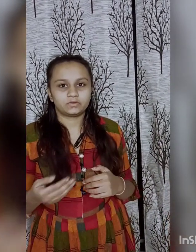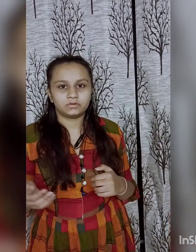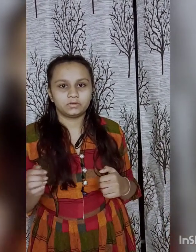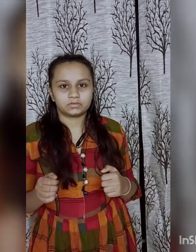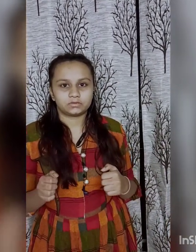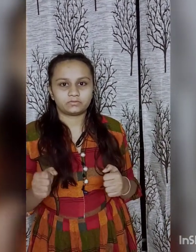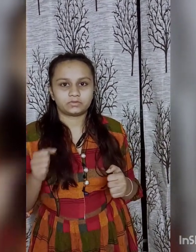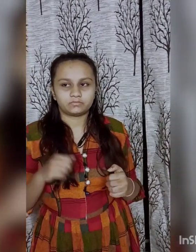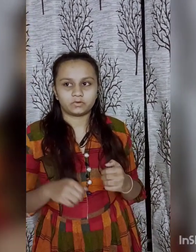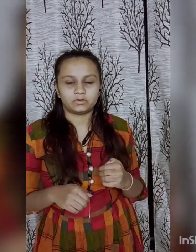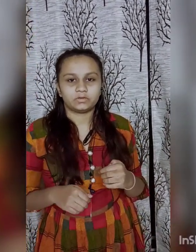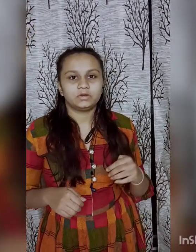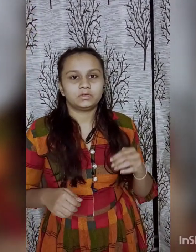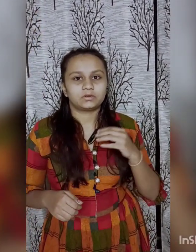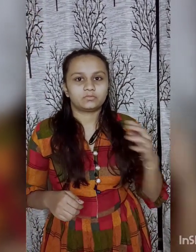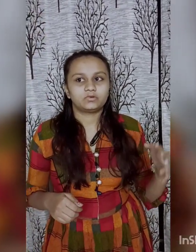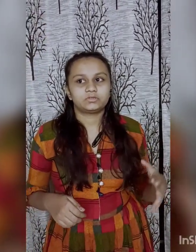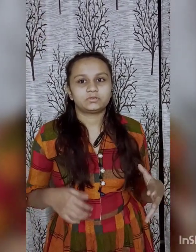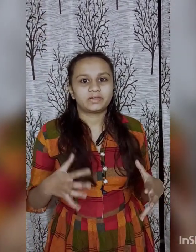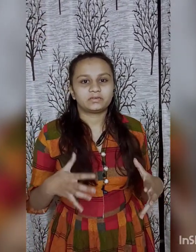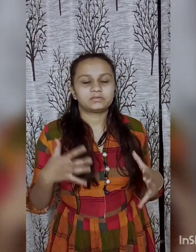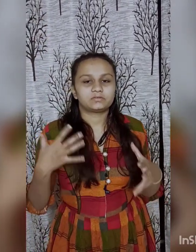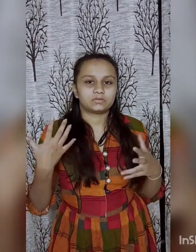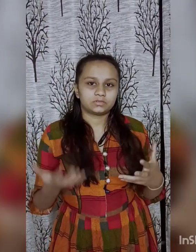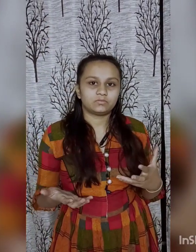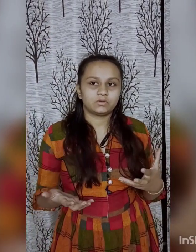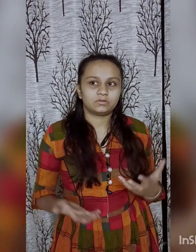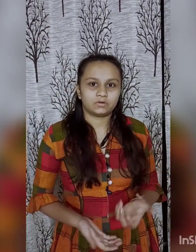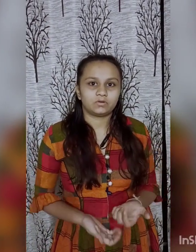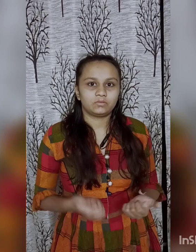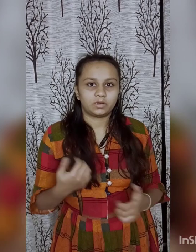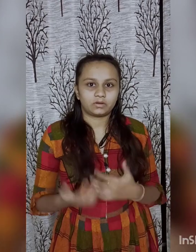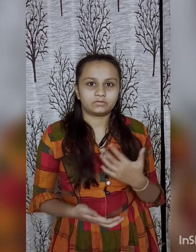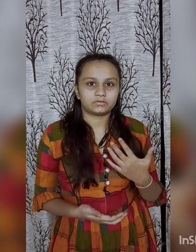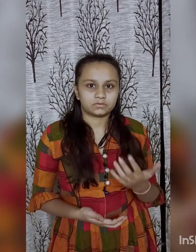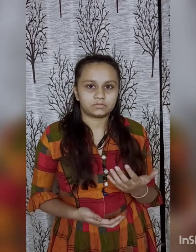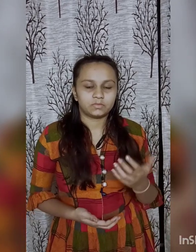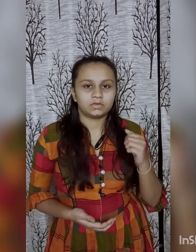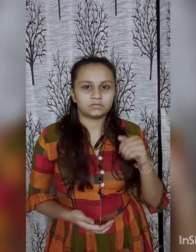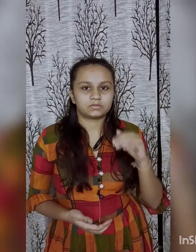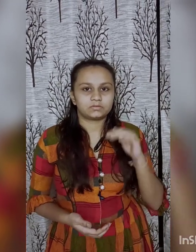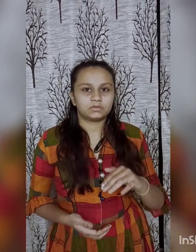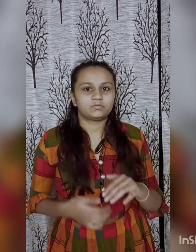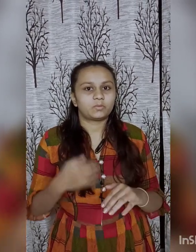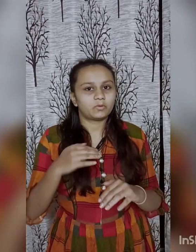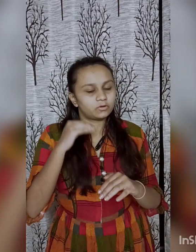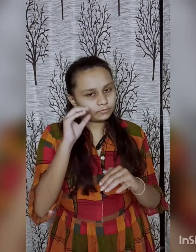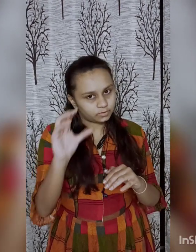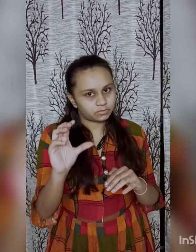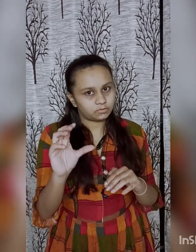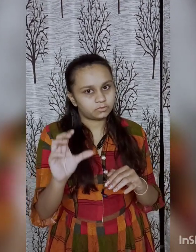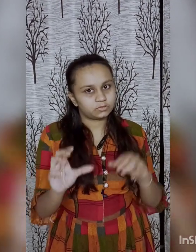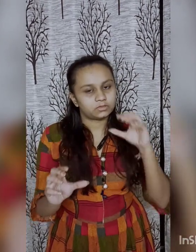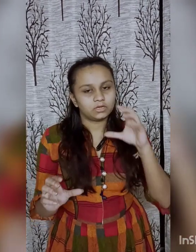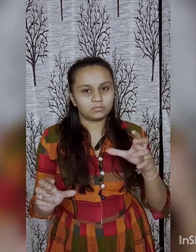countries of the world, the commercial bank, either by law or by custom, keep a certain amount of proportion of their total